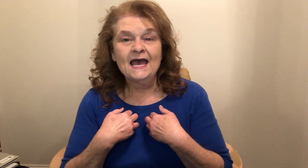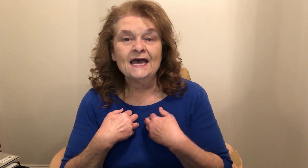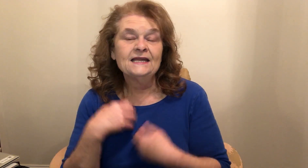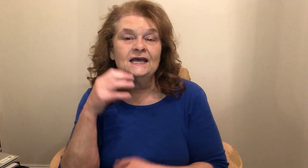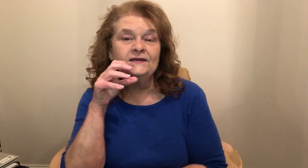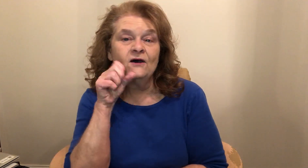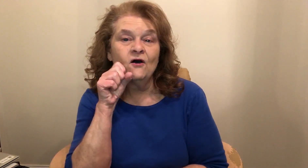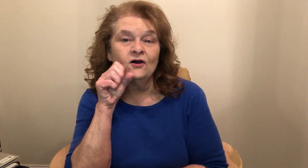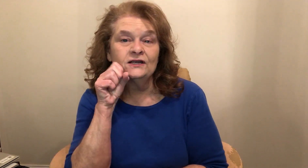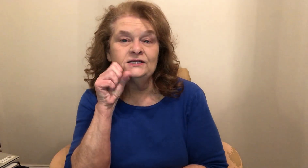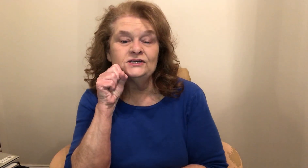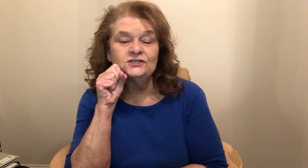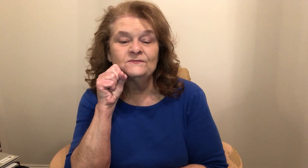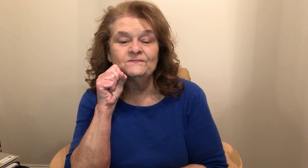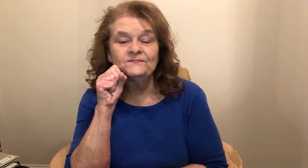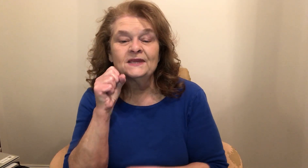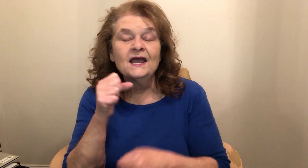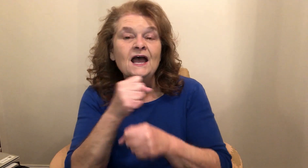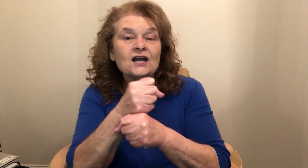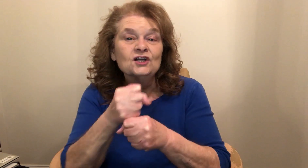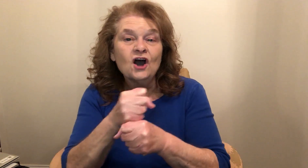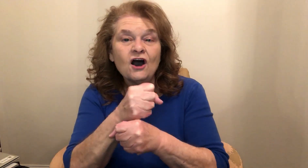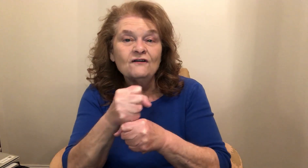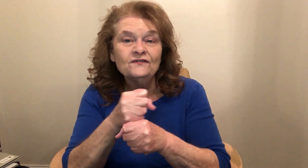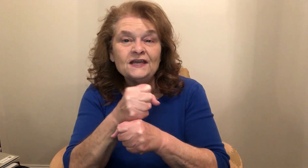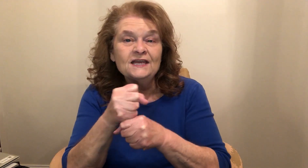had an orange, coffee,